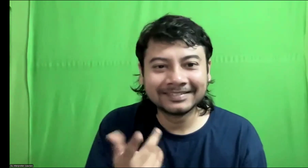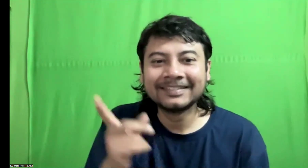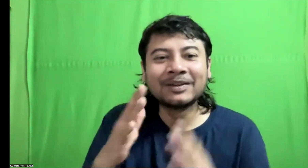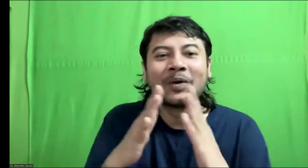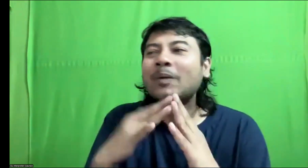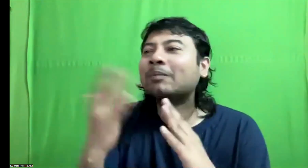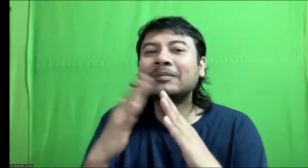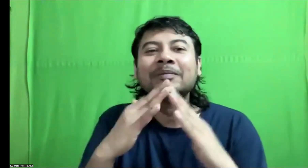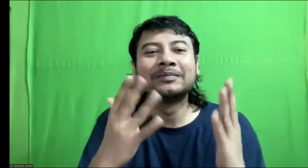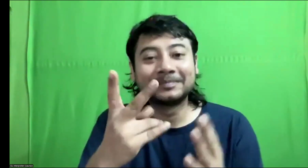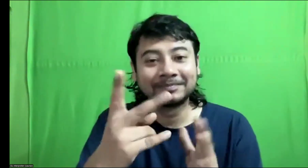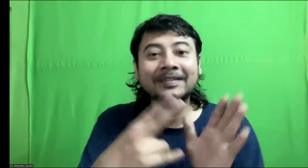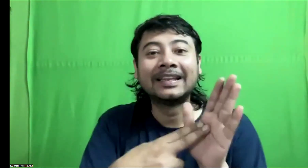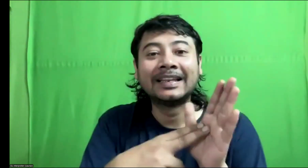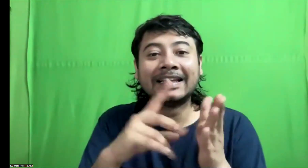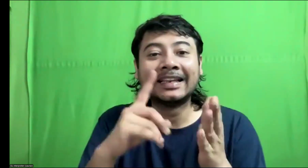good. Who else?